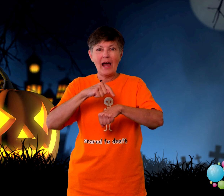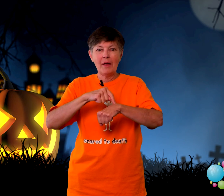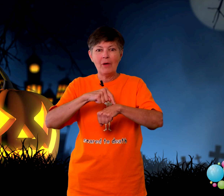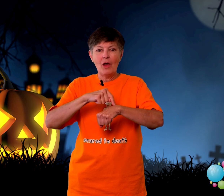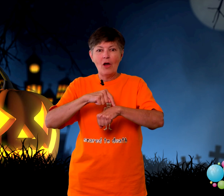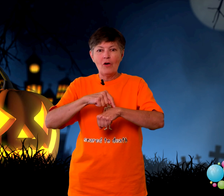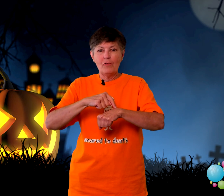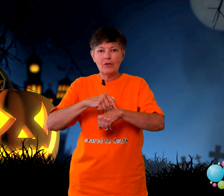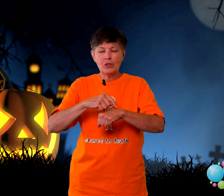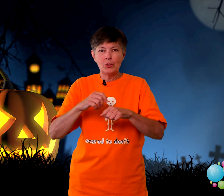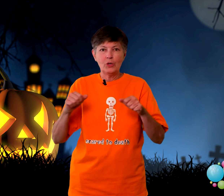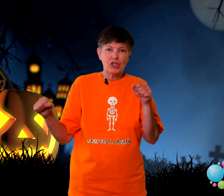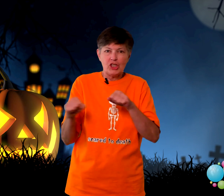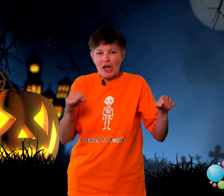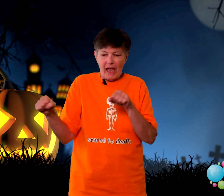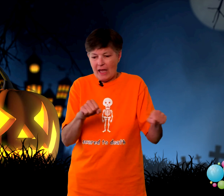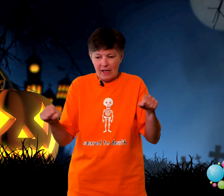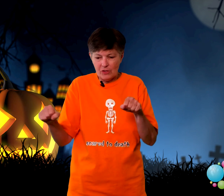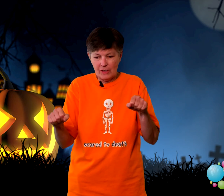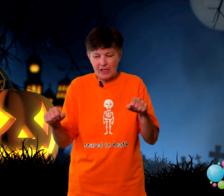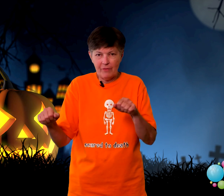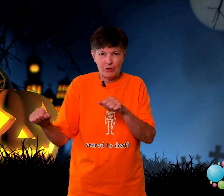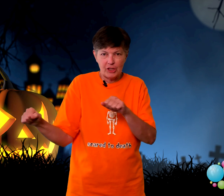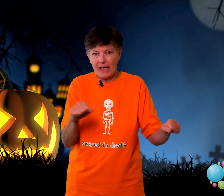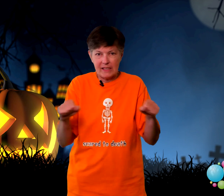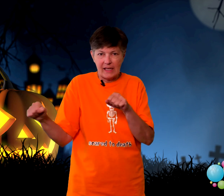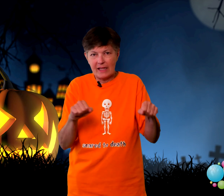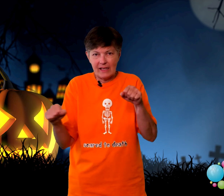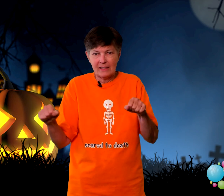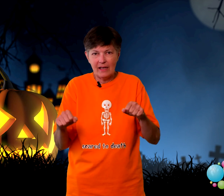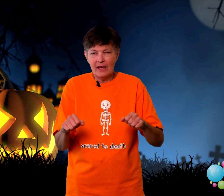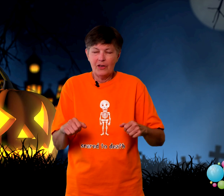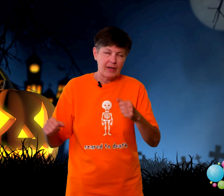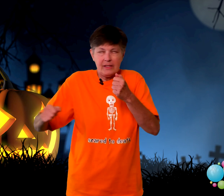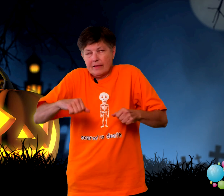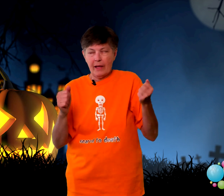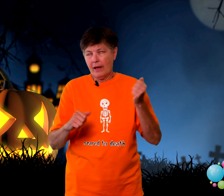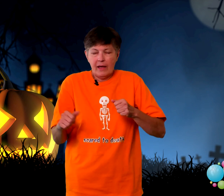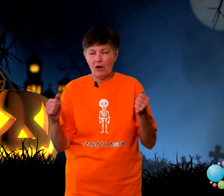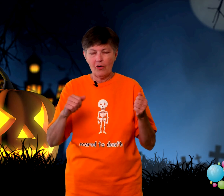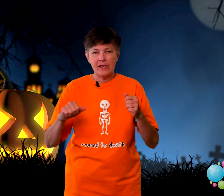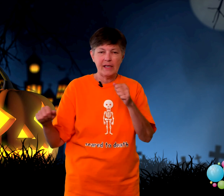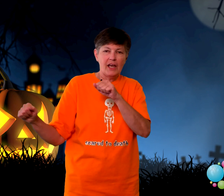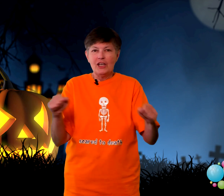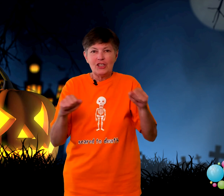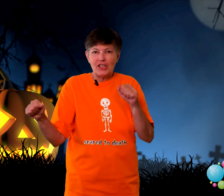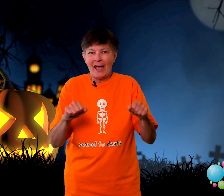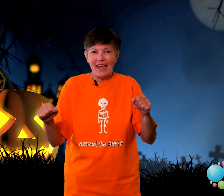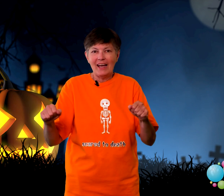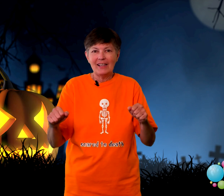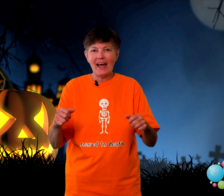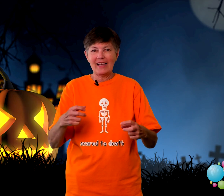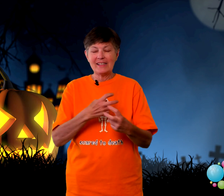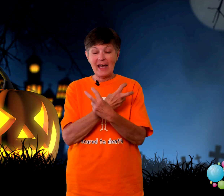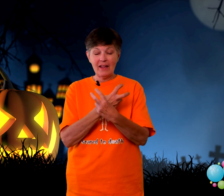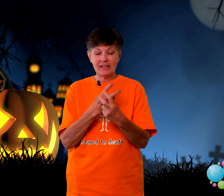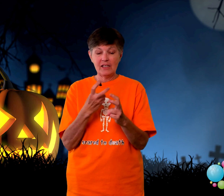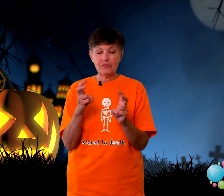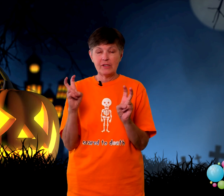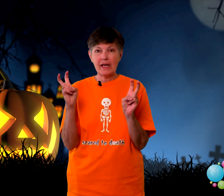time to shake. So the sign for shake is like this. And your kids can get all crazy. Shake like skeletons. For